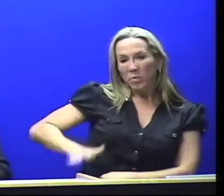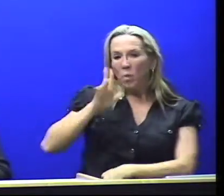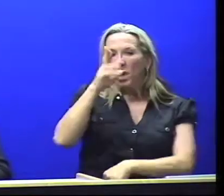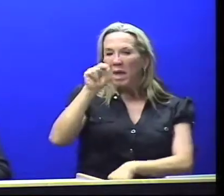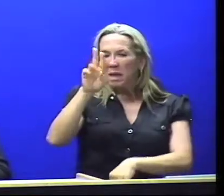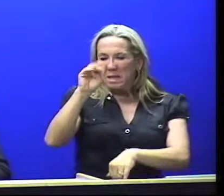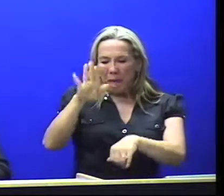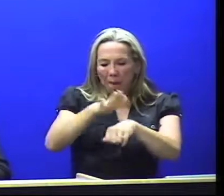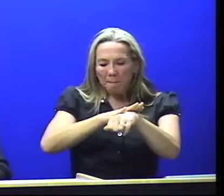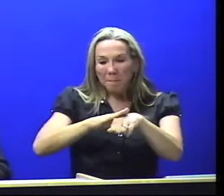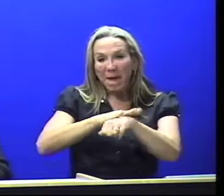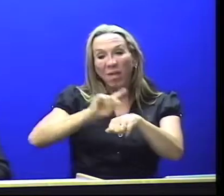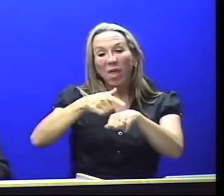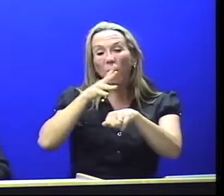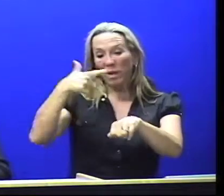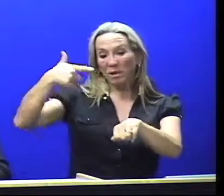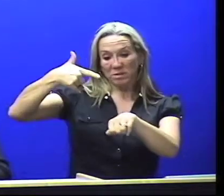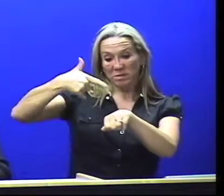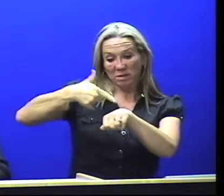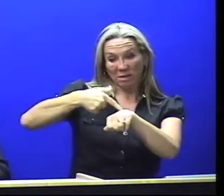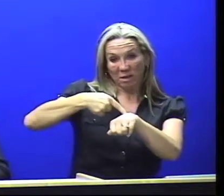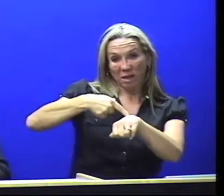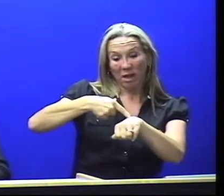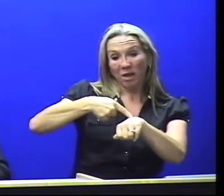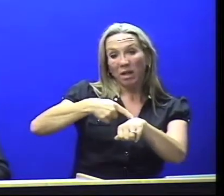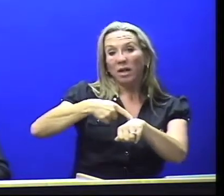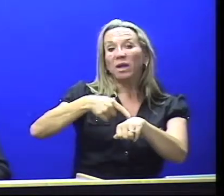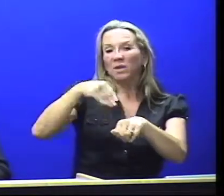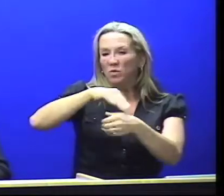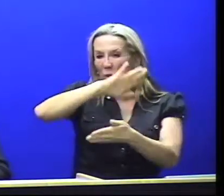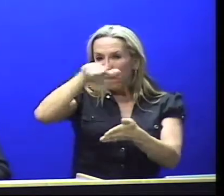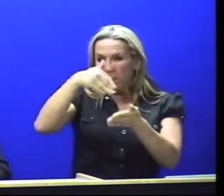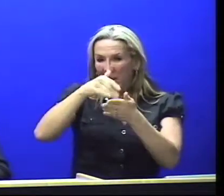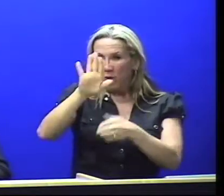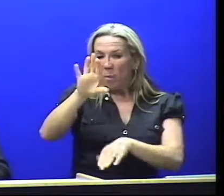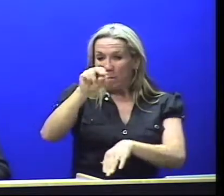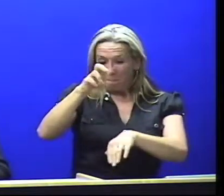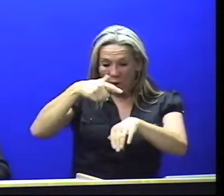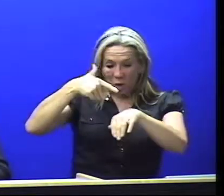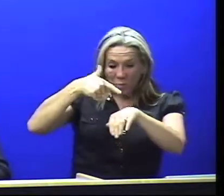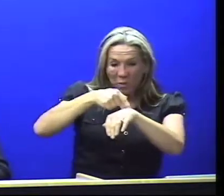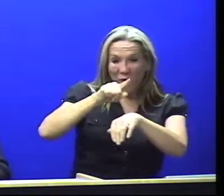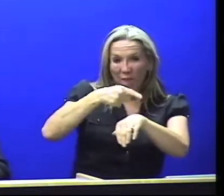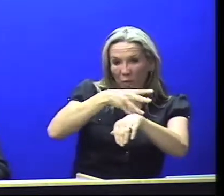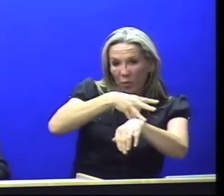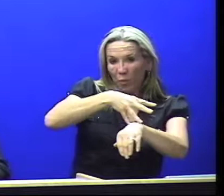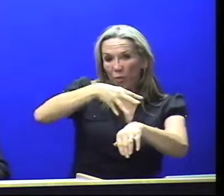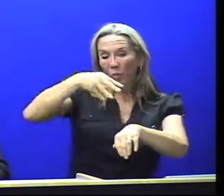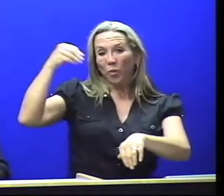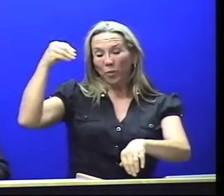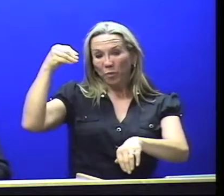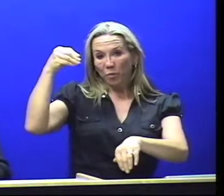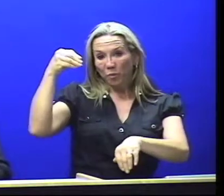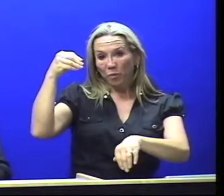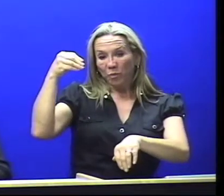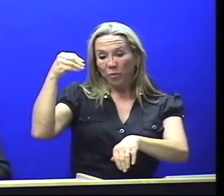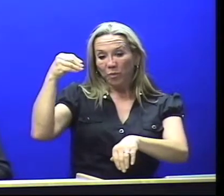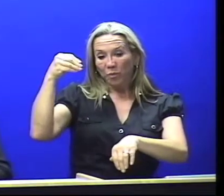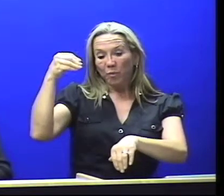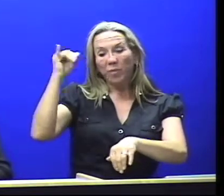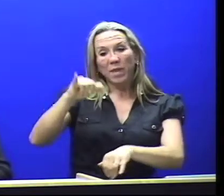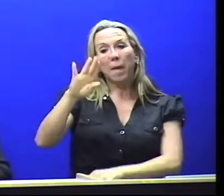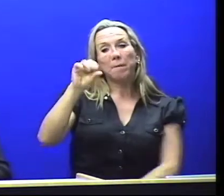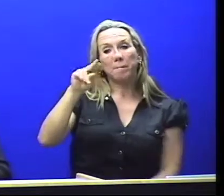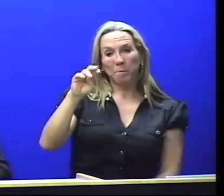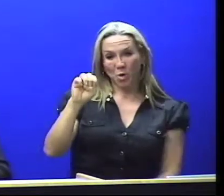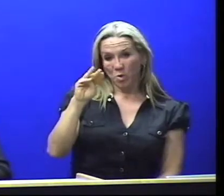put a needle in to the center of your bone and pull out the bone